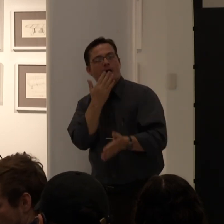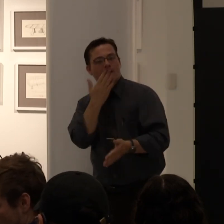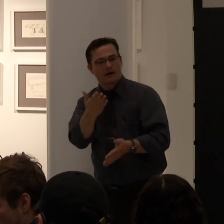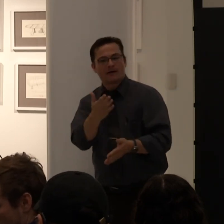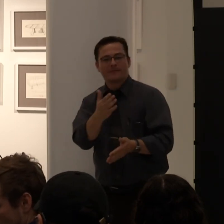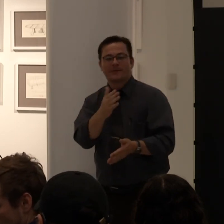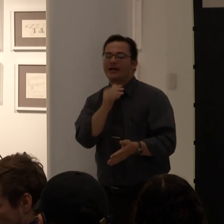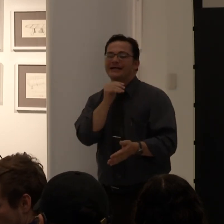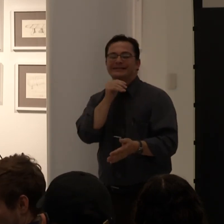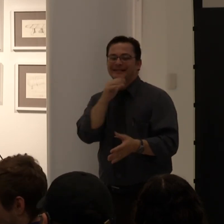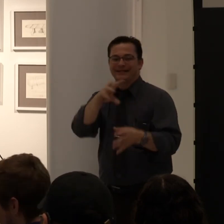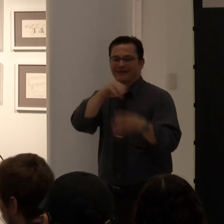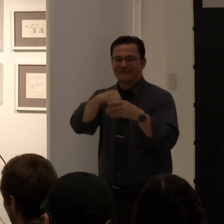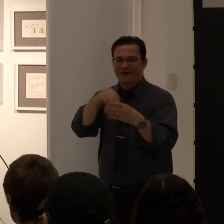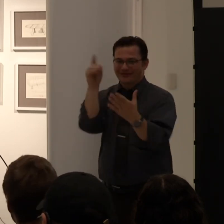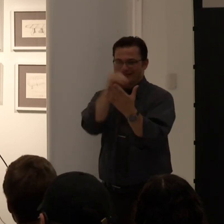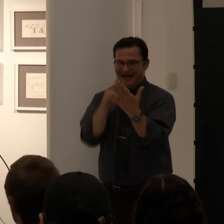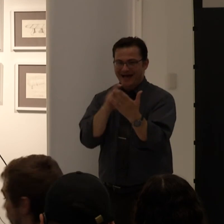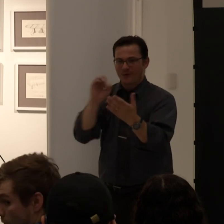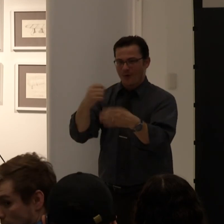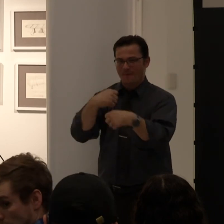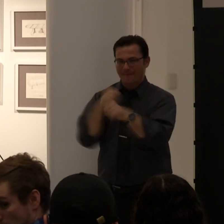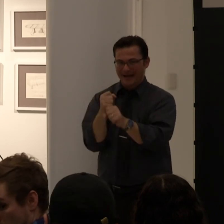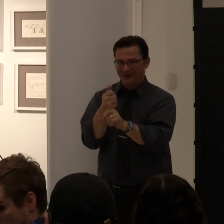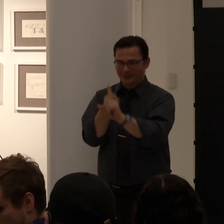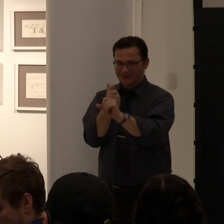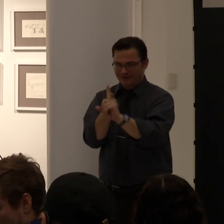weren't involved in the design or manufacturing?